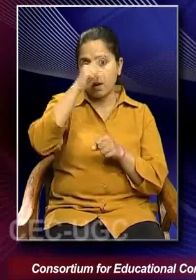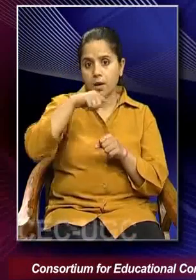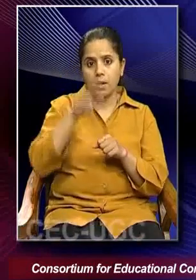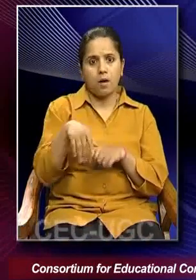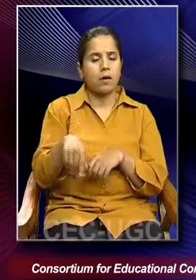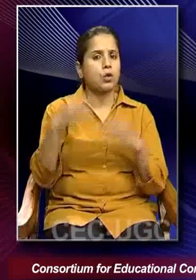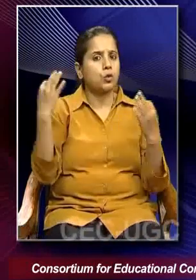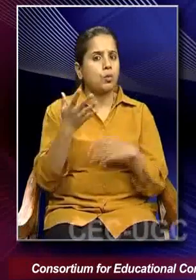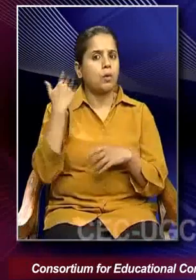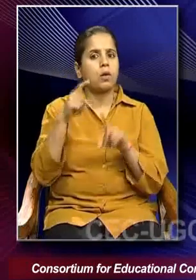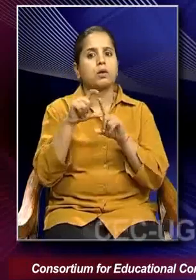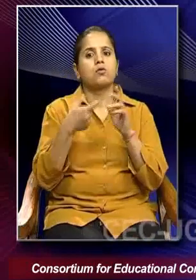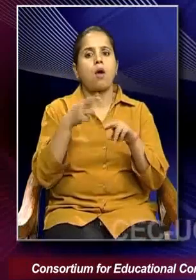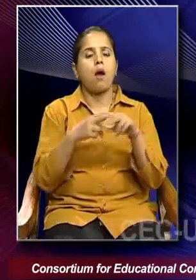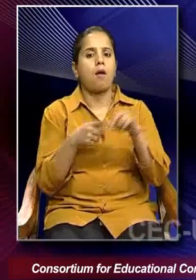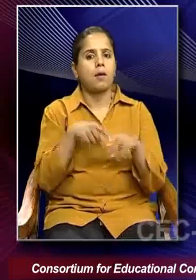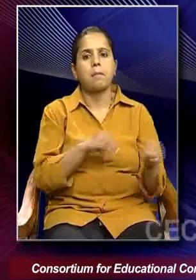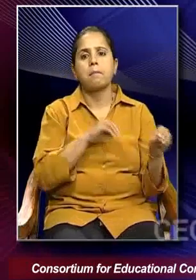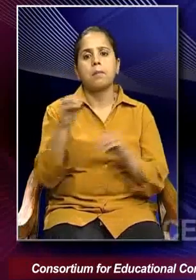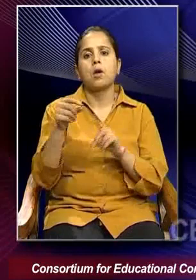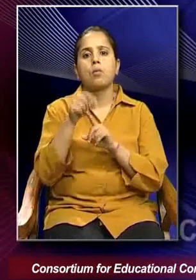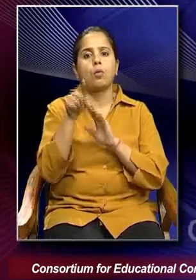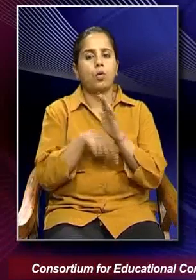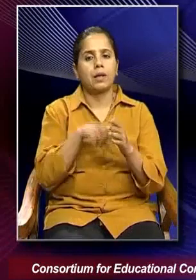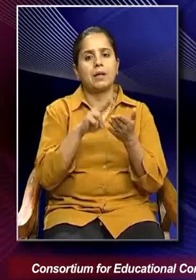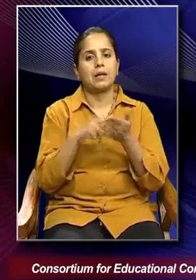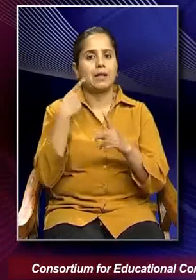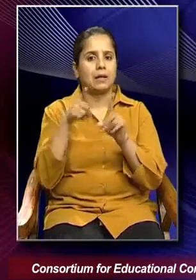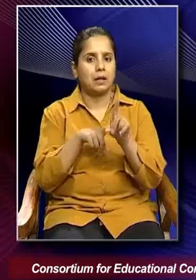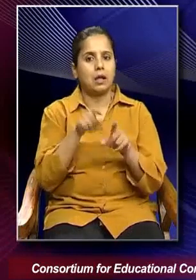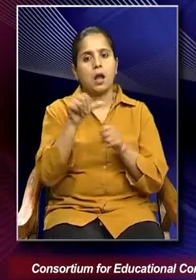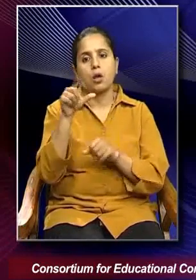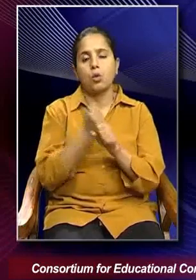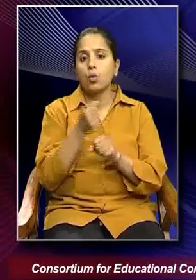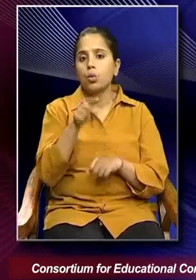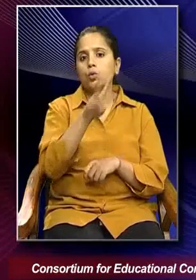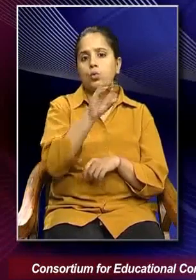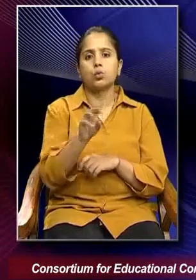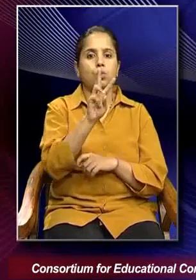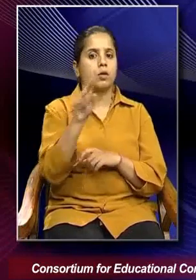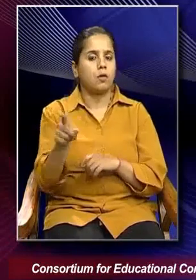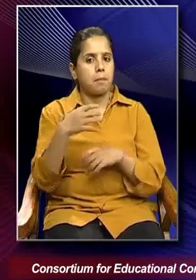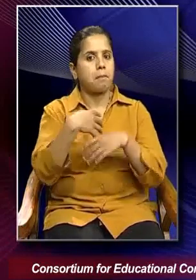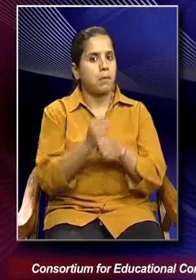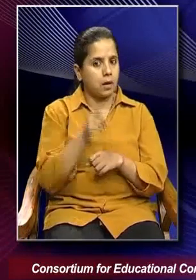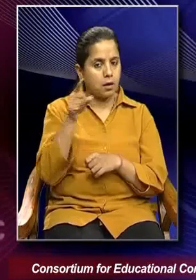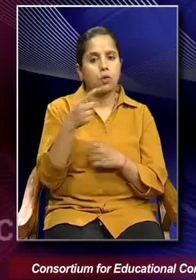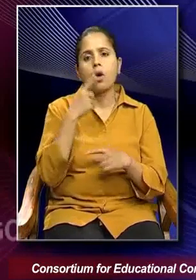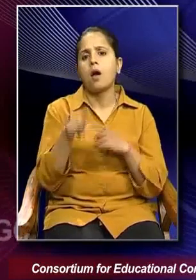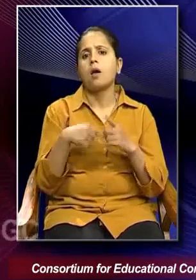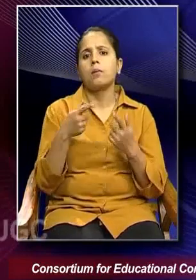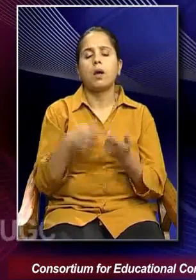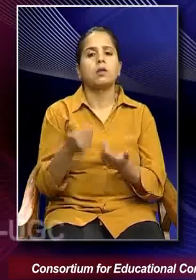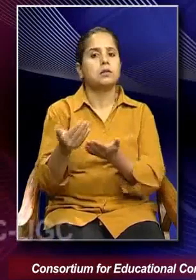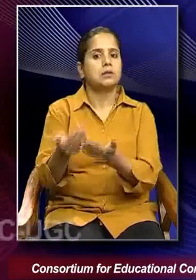with a new draft of migration policy by the Niti Aayog in the year 2021, which is basically talking about